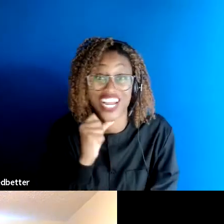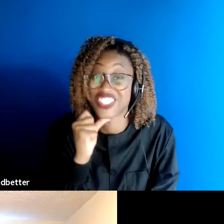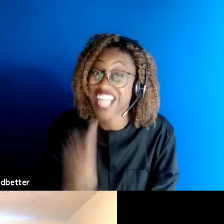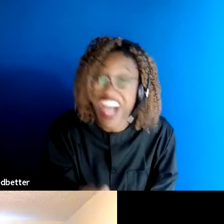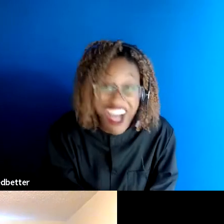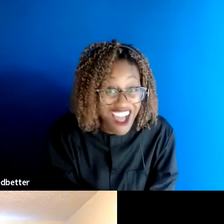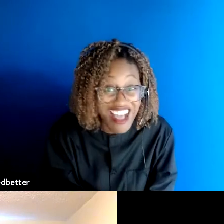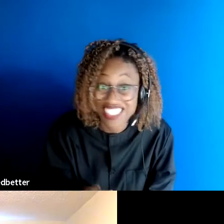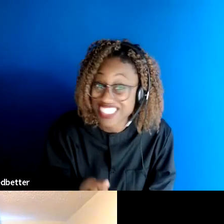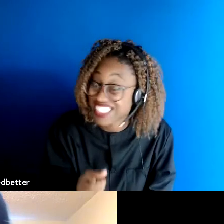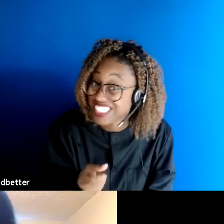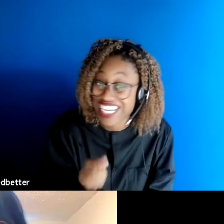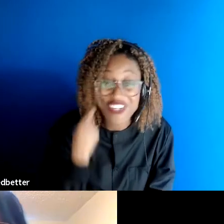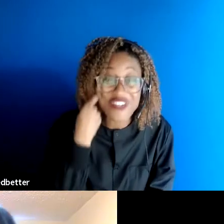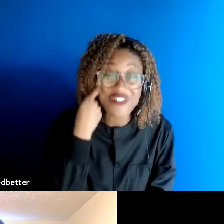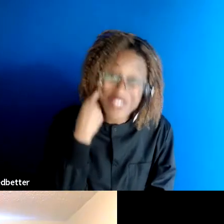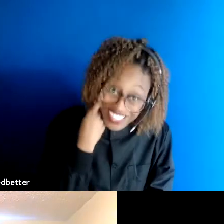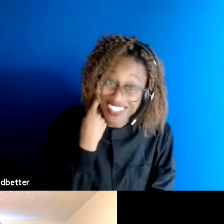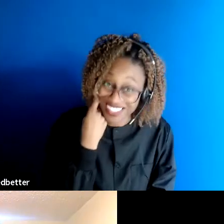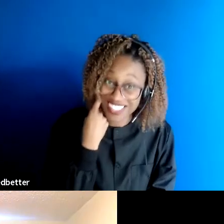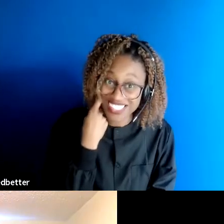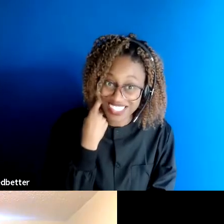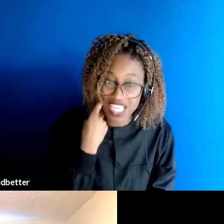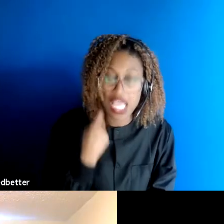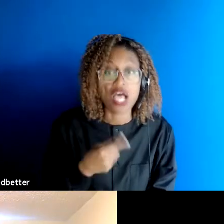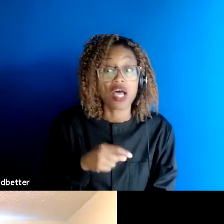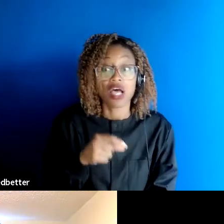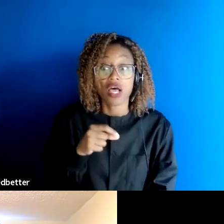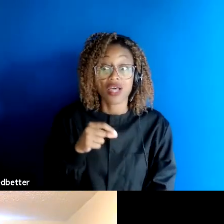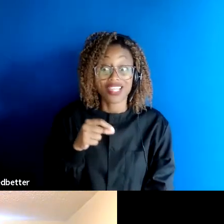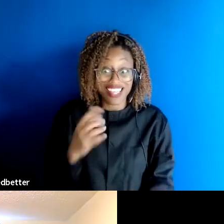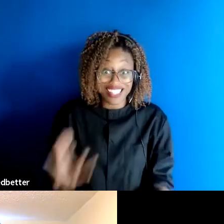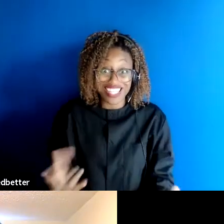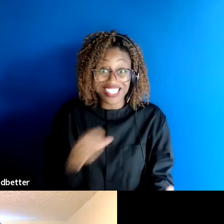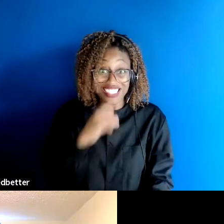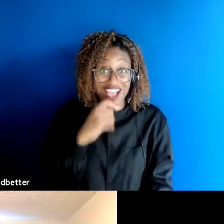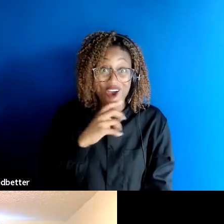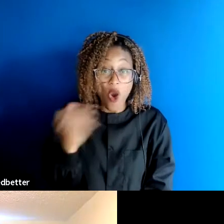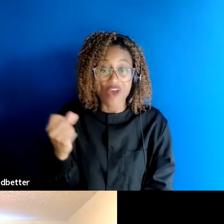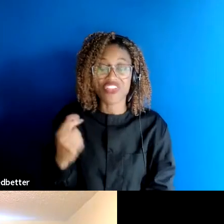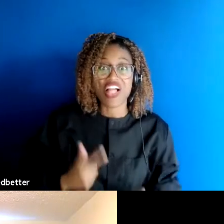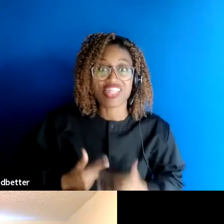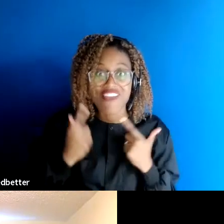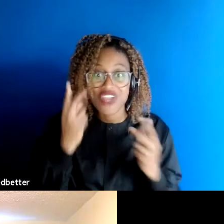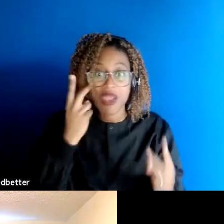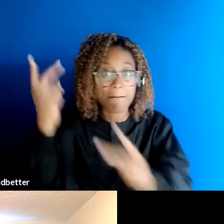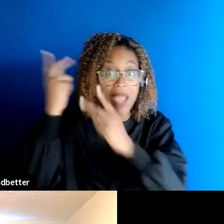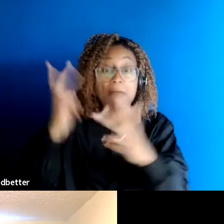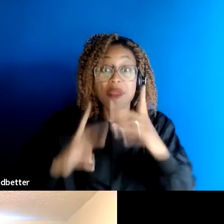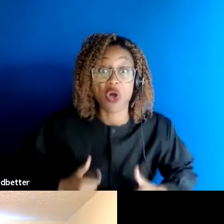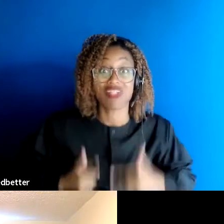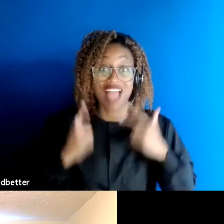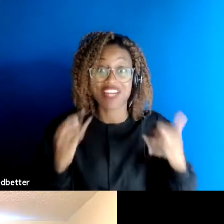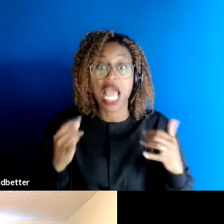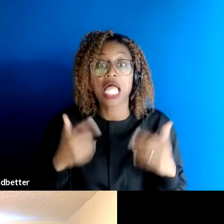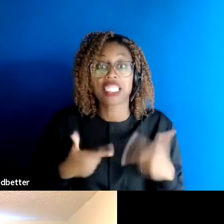only not old in a historical sense, they're within living memory, which means there are people not just alive today, but